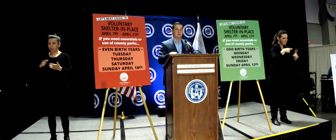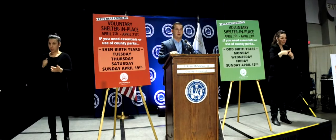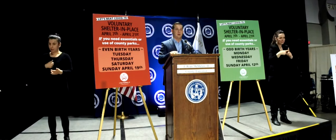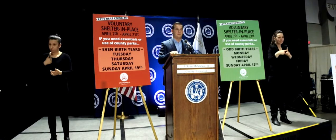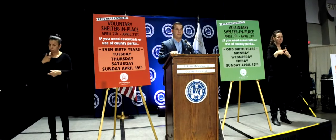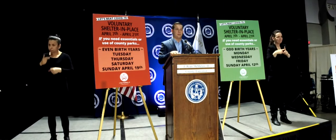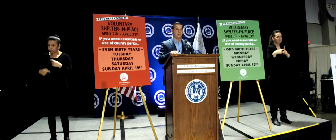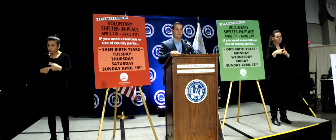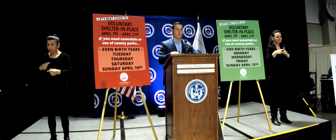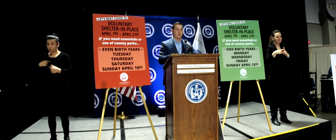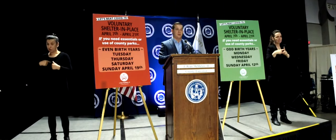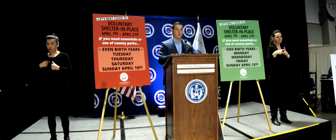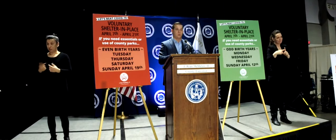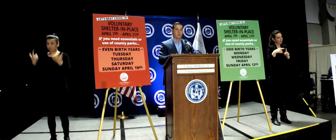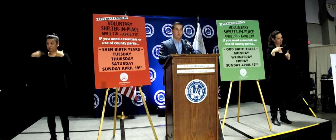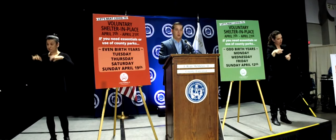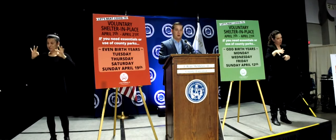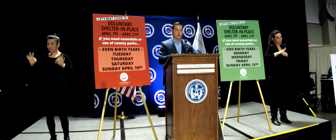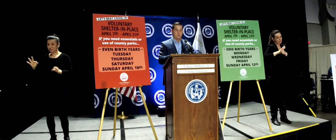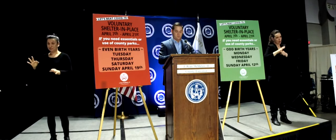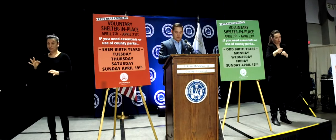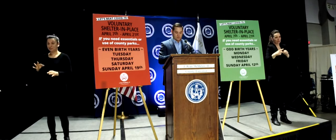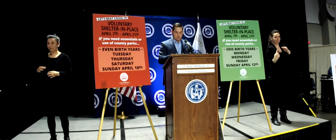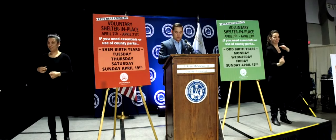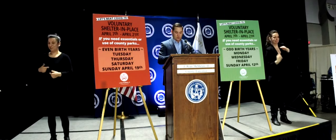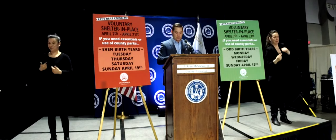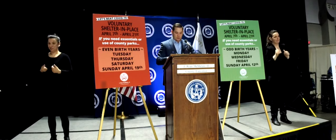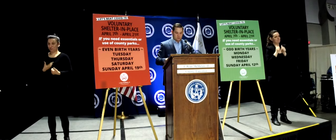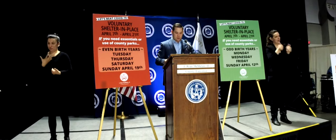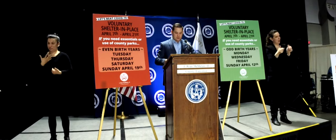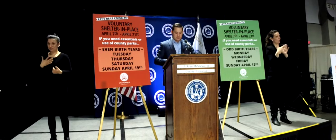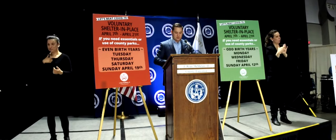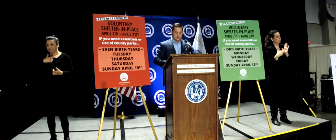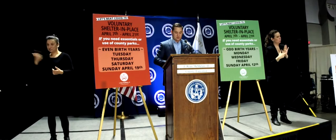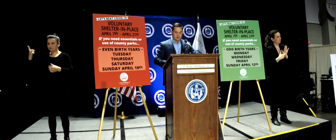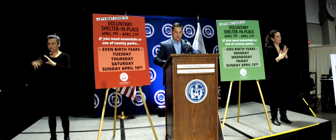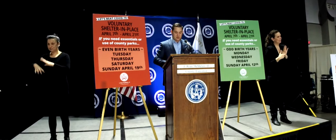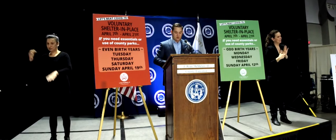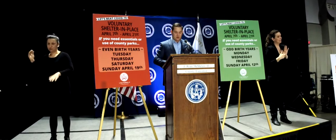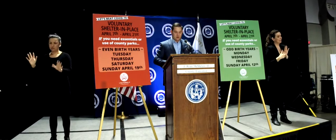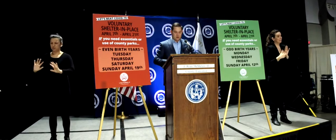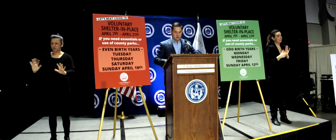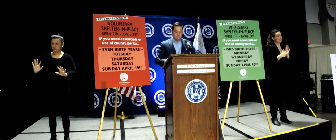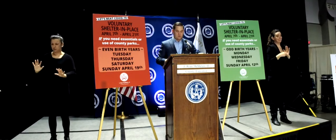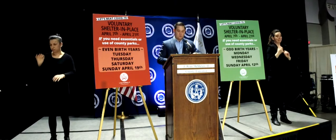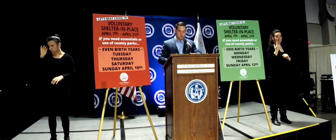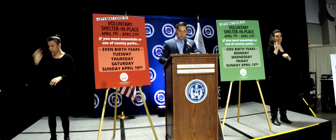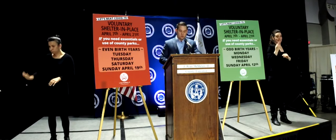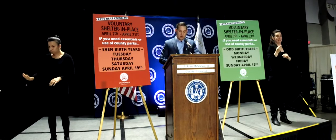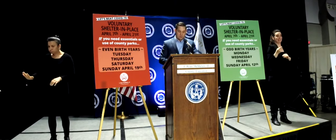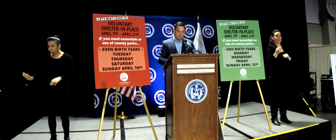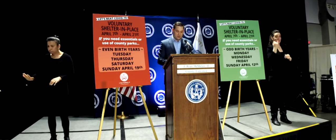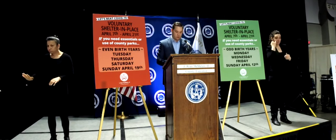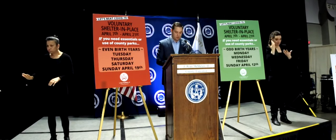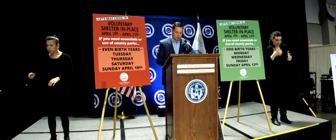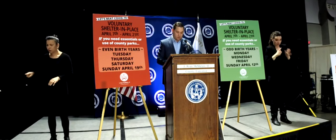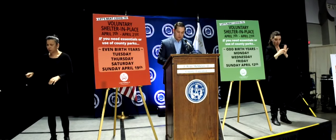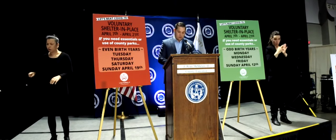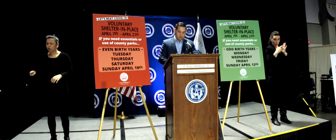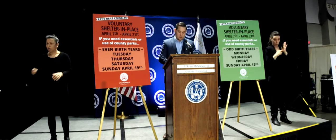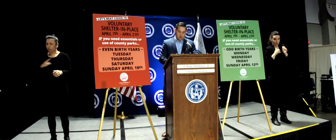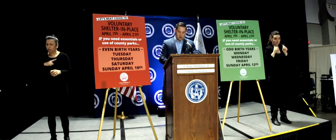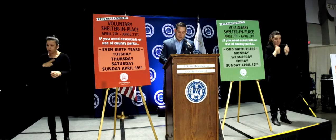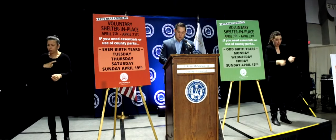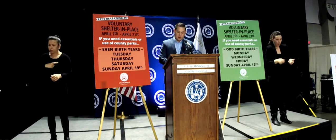excited. Thank you. You guys have been great in this process. It's scary, and we're so happy that you're